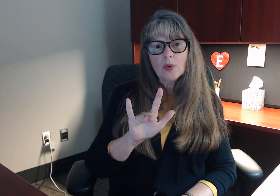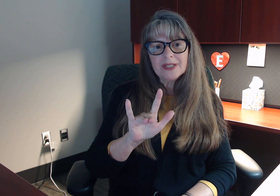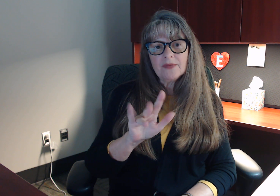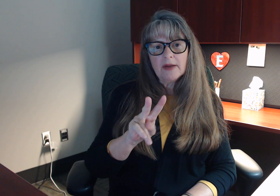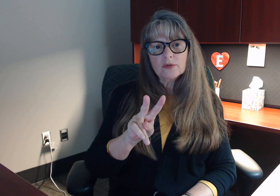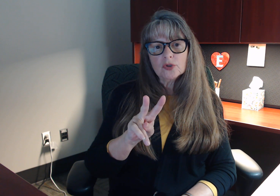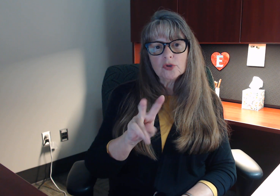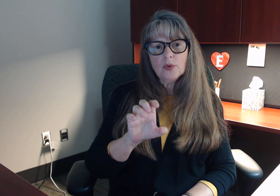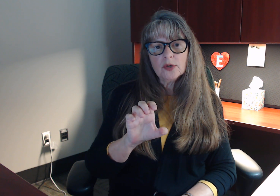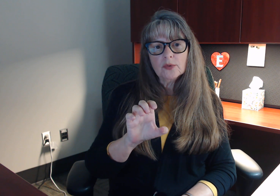225